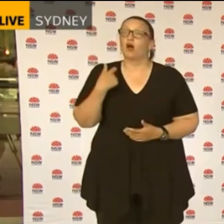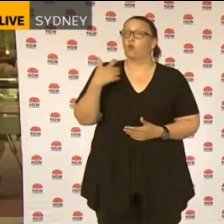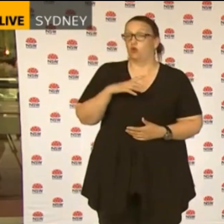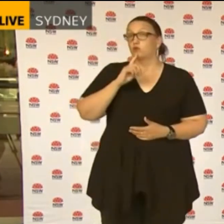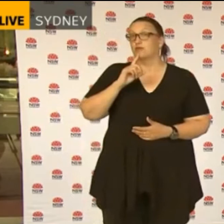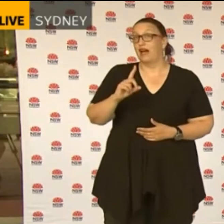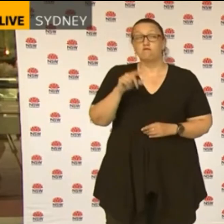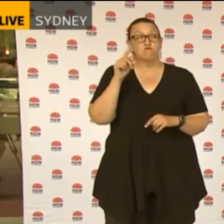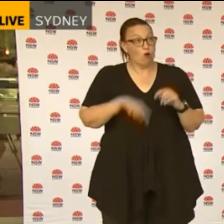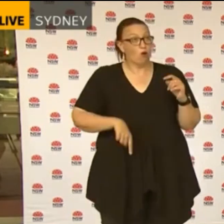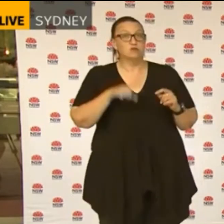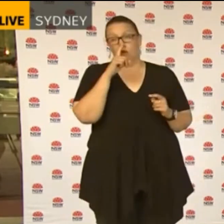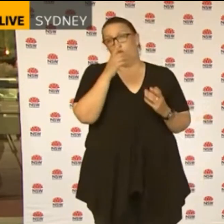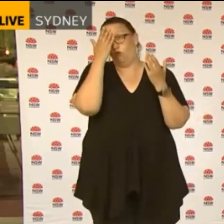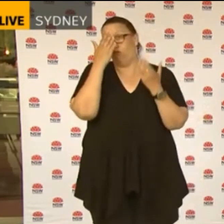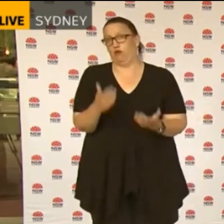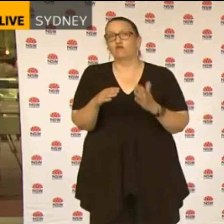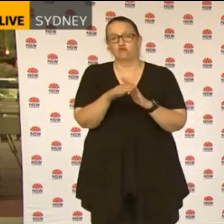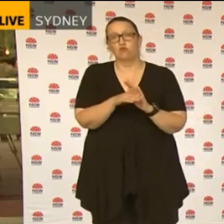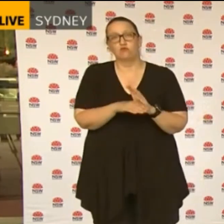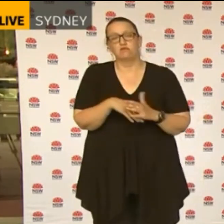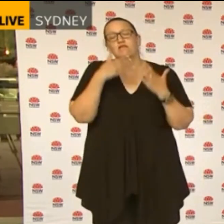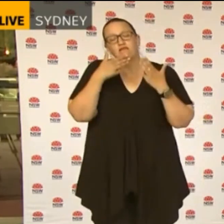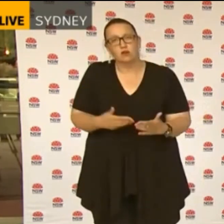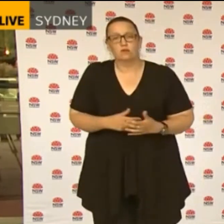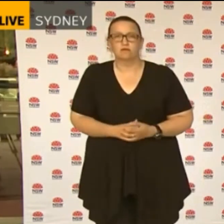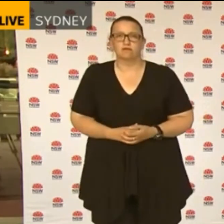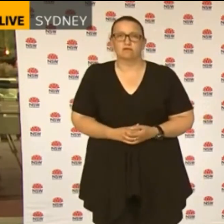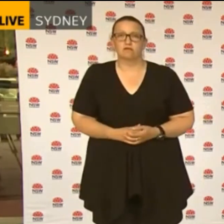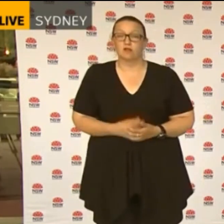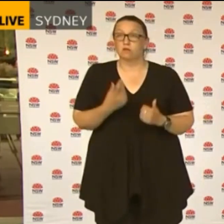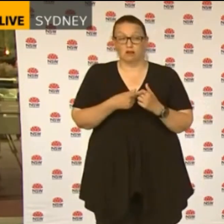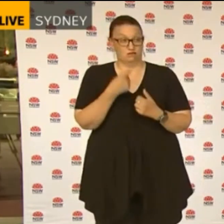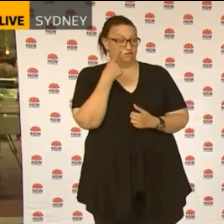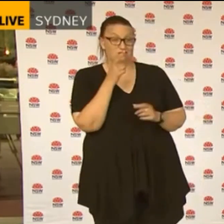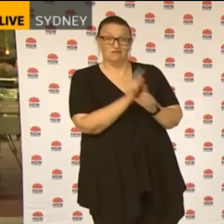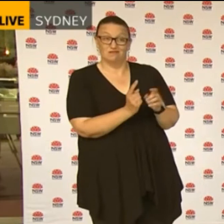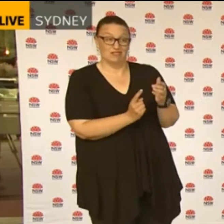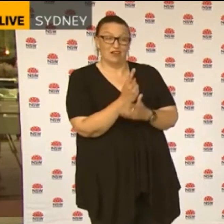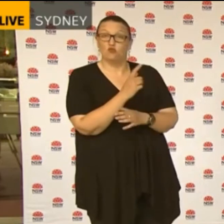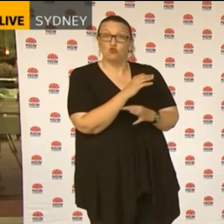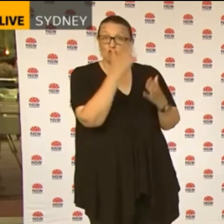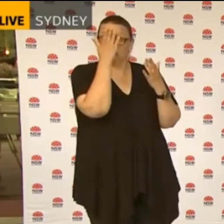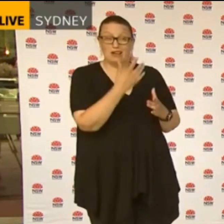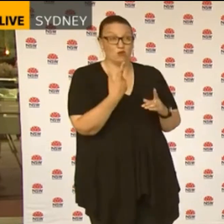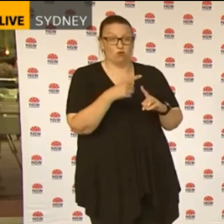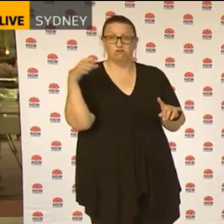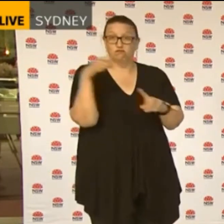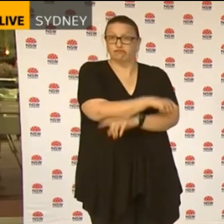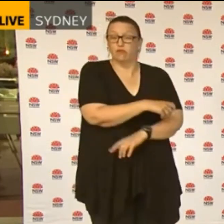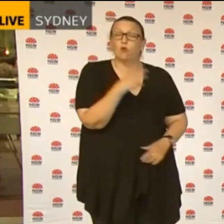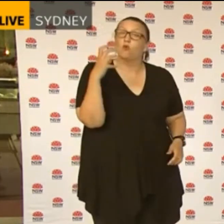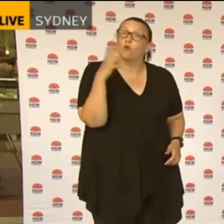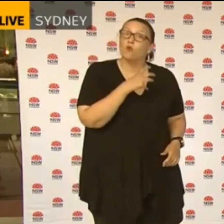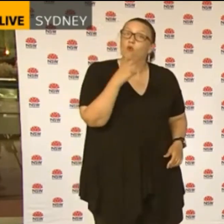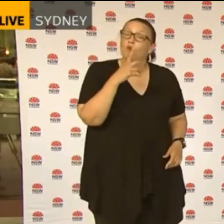thing and respecting the restrictions, but it's so disappointing when disrespect is shown, or worse, to police officers or anybody else